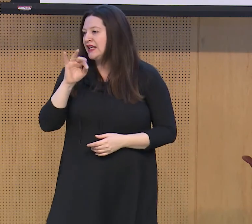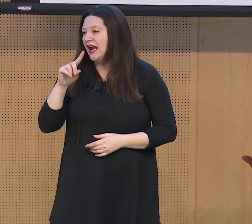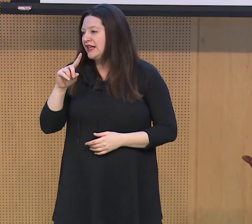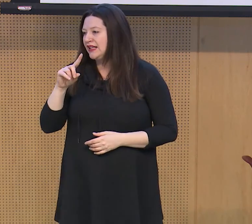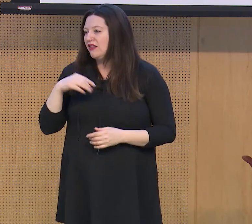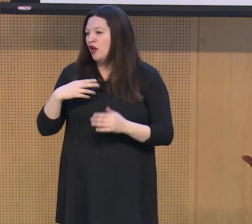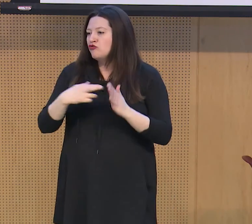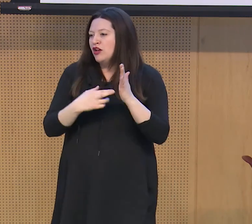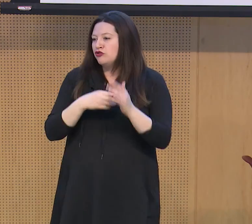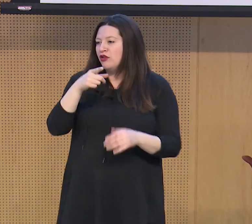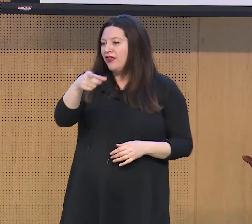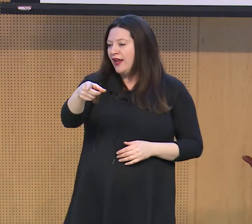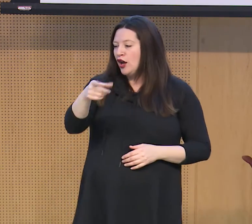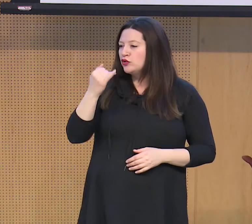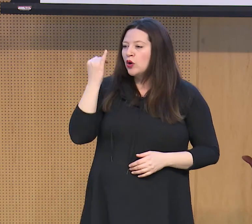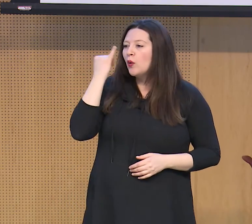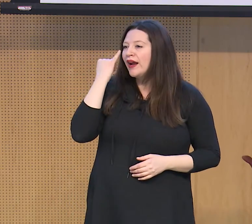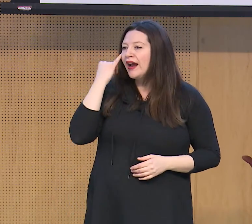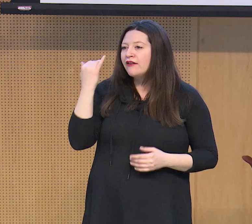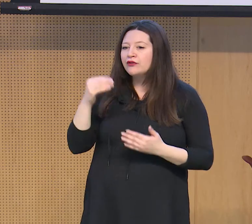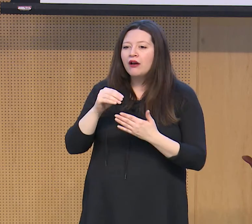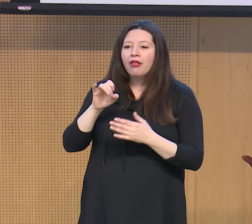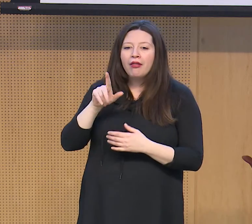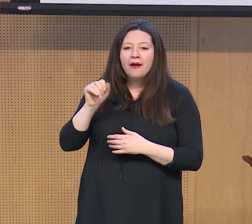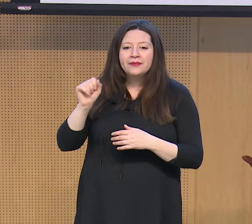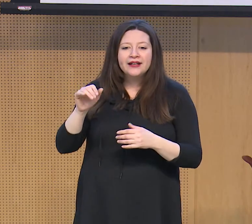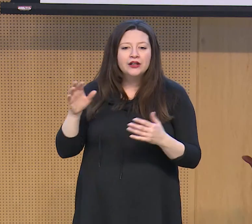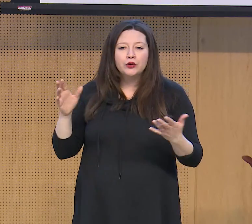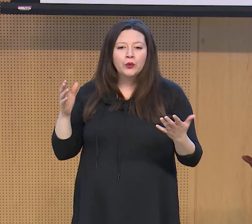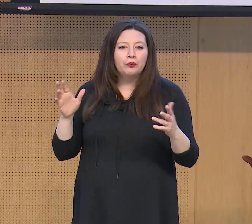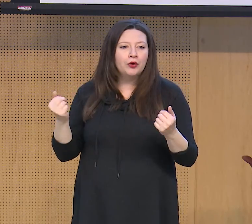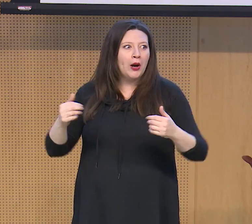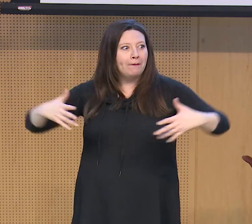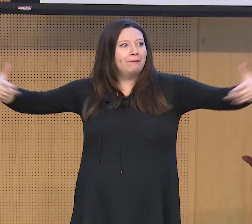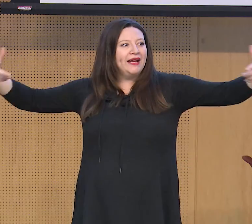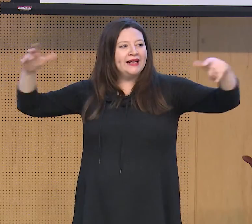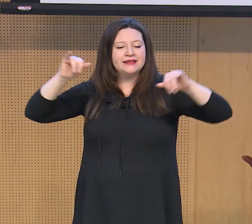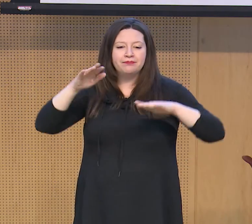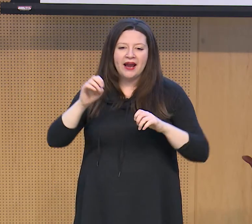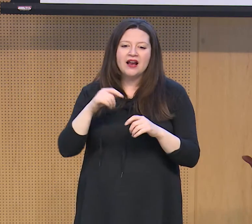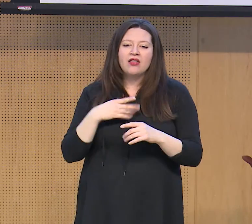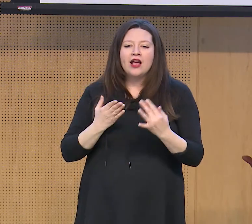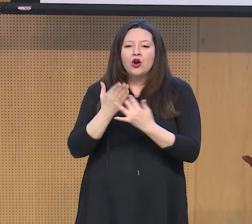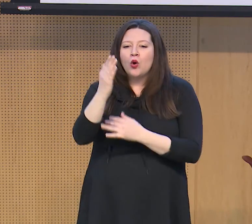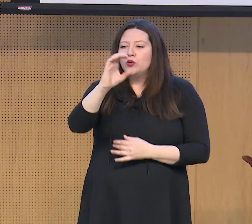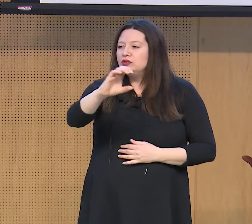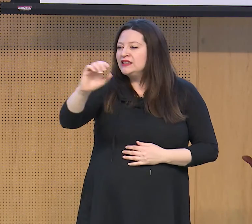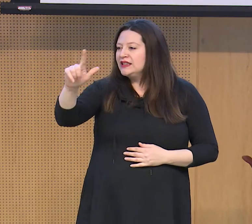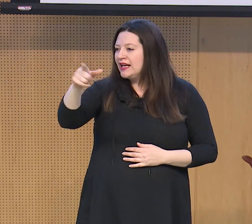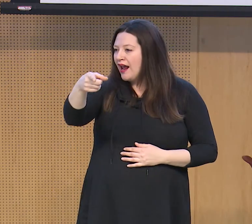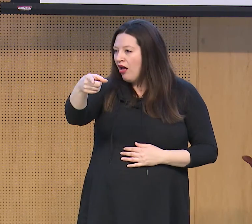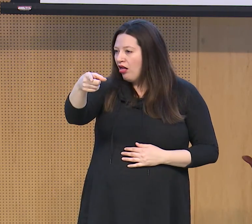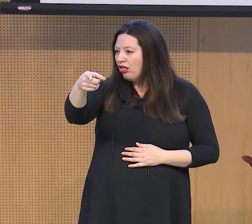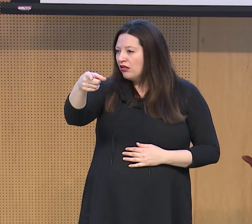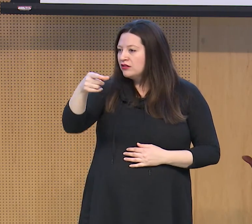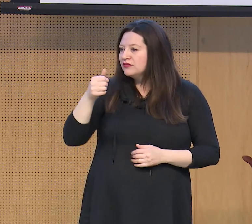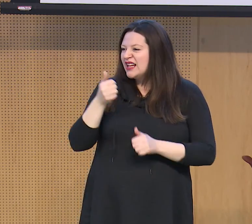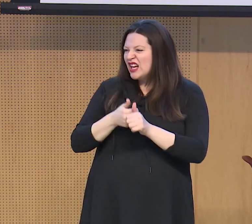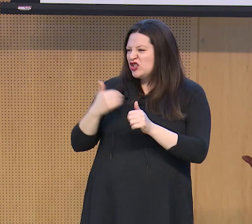groups. They don't register it through NTID. So if it's a student club and they want a big space, they'll go